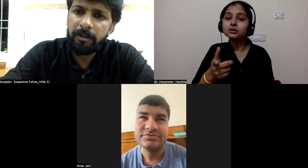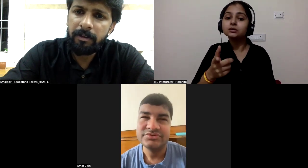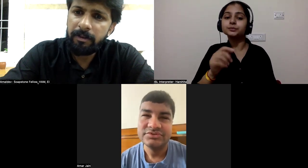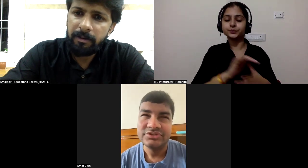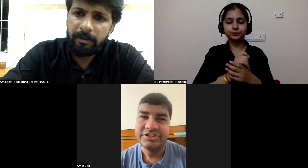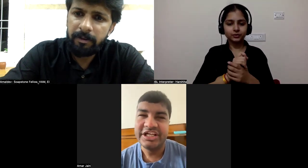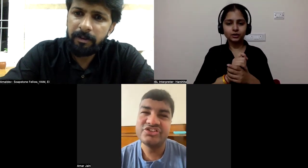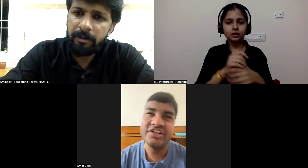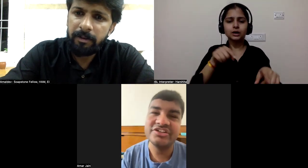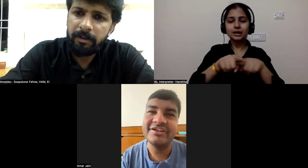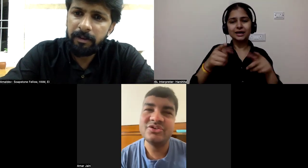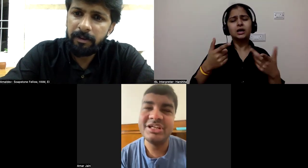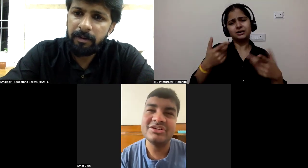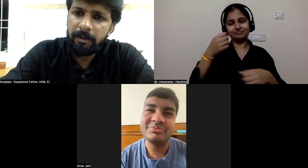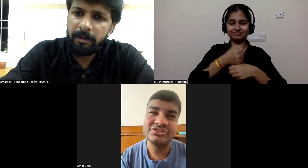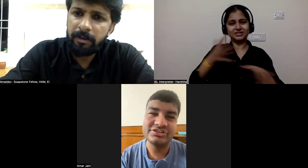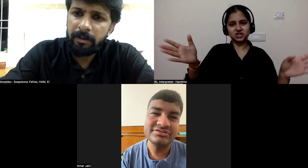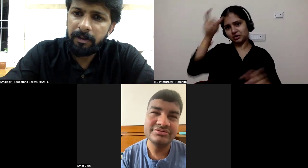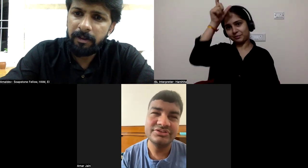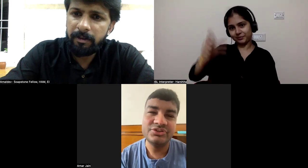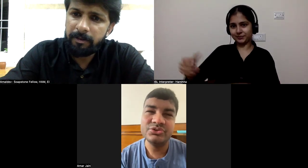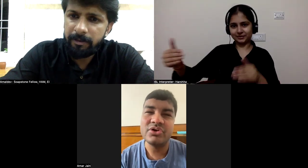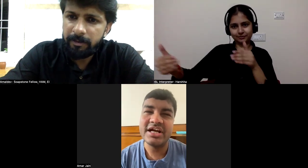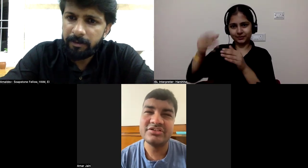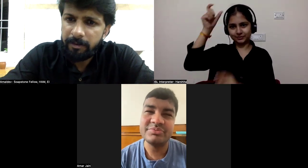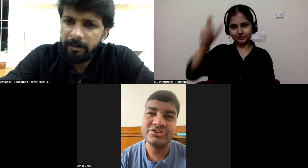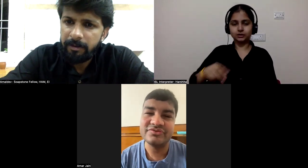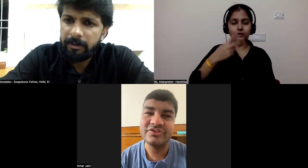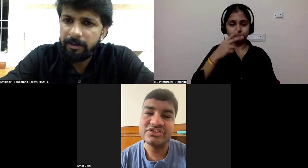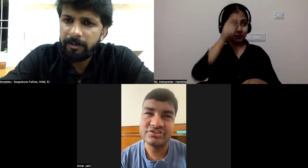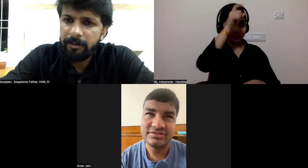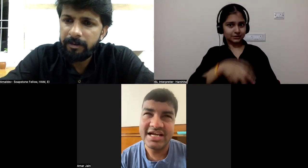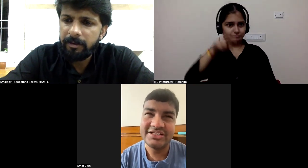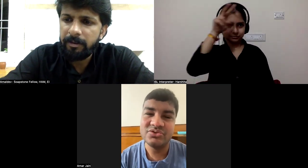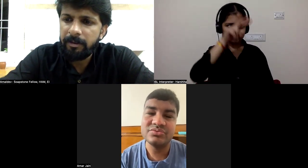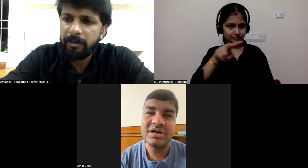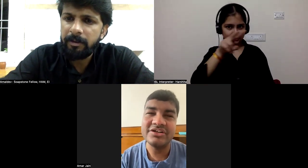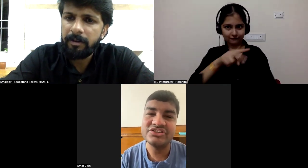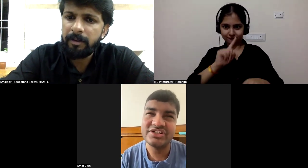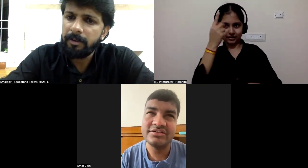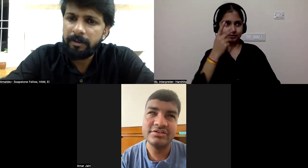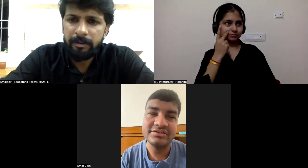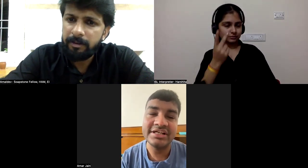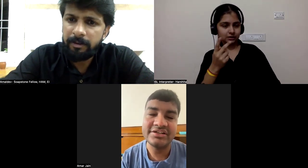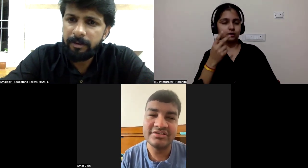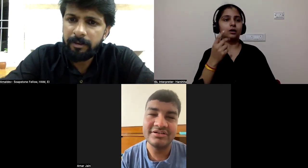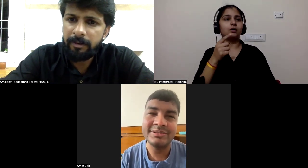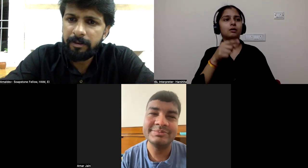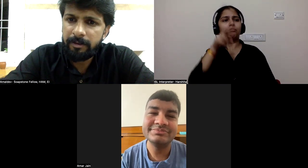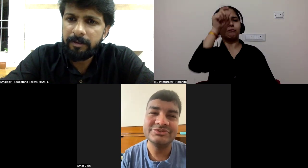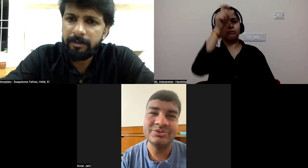essentially, in general, when you meet a person, you look at the person first and you understand